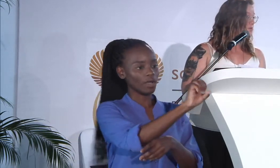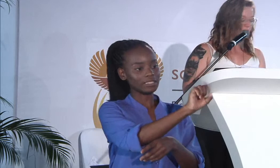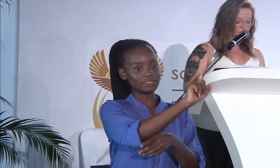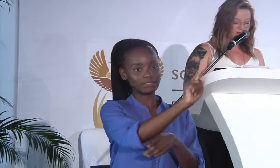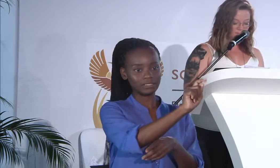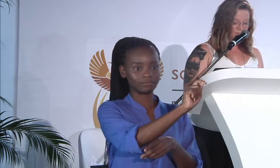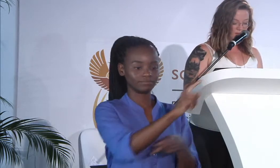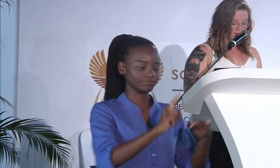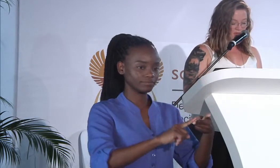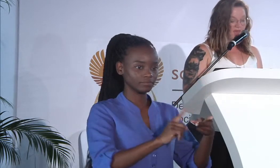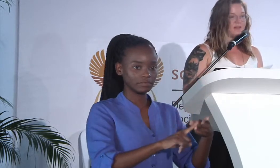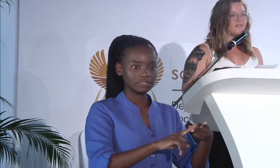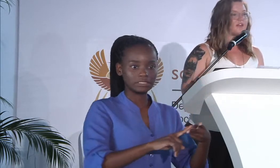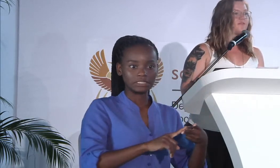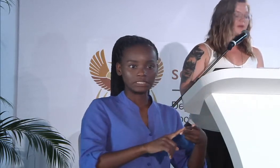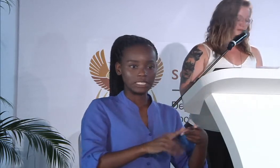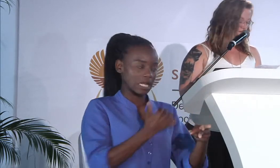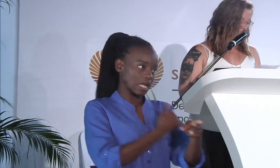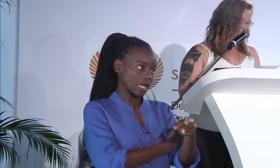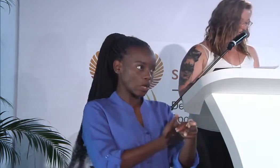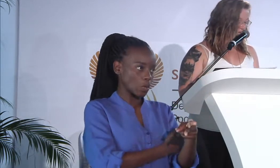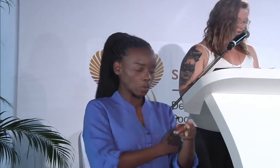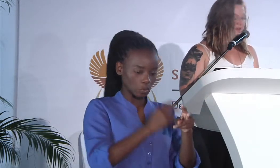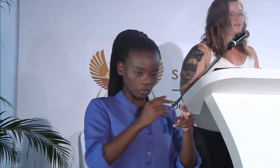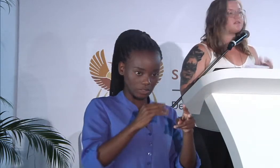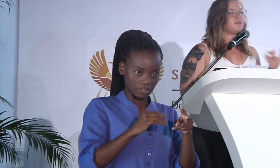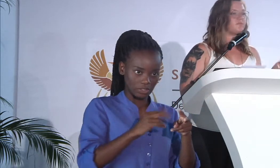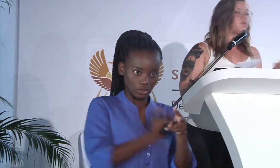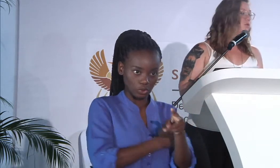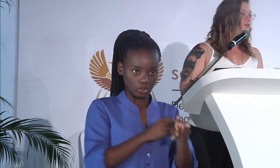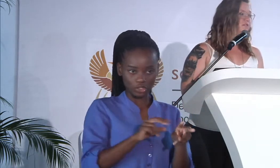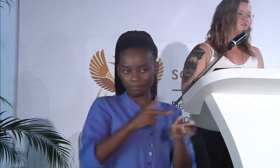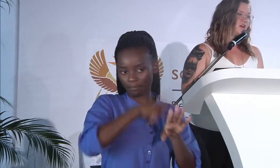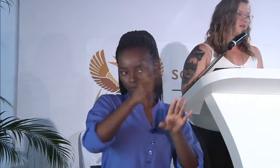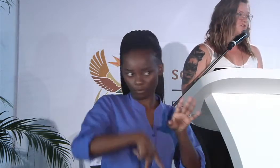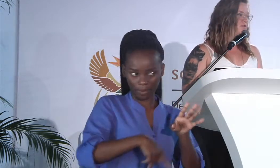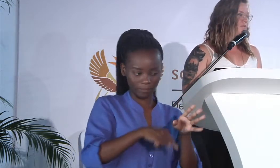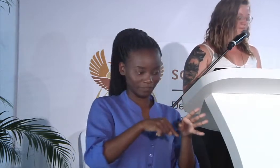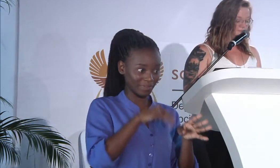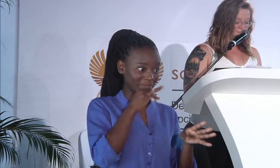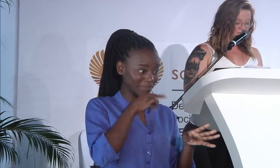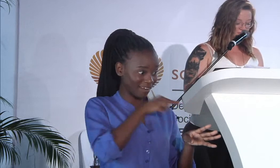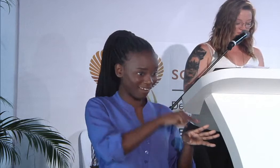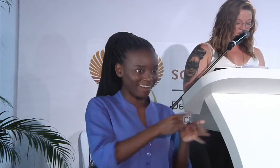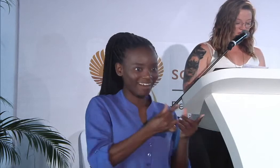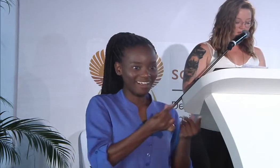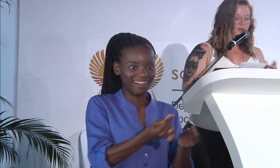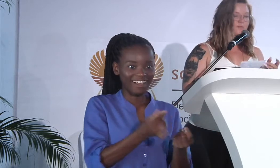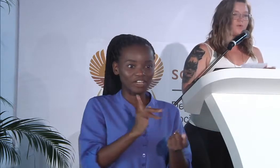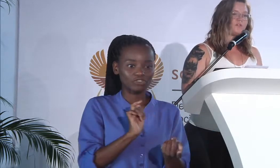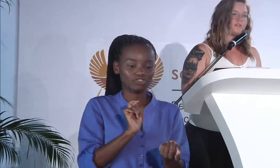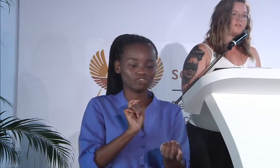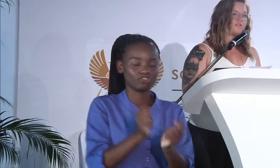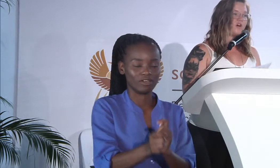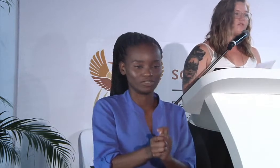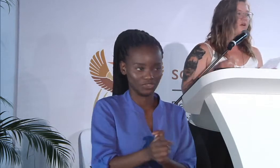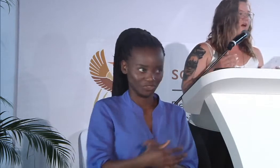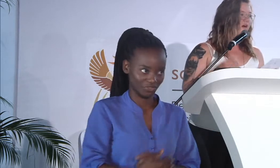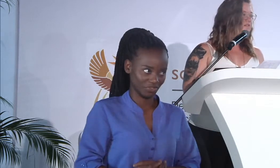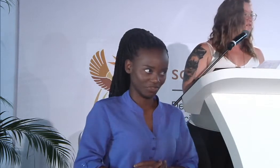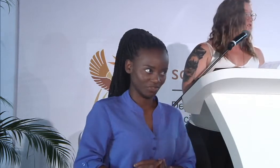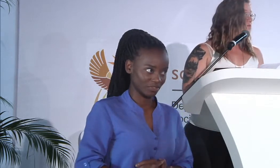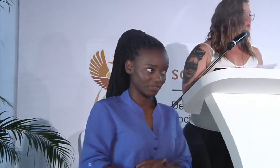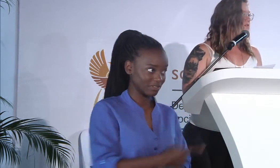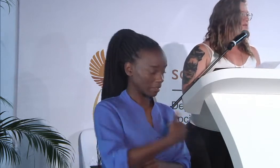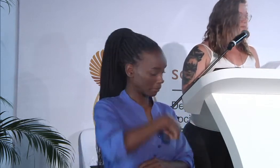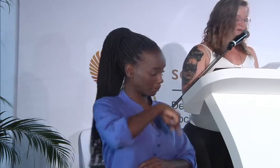syringe program, and safe spaces is a step towards change. The importance of us